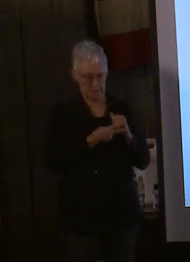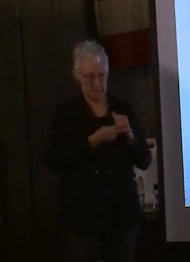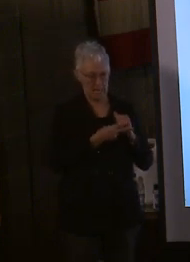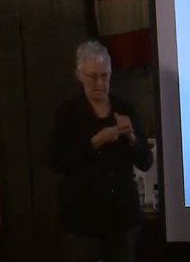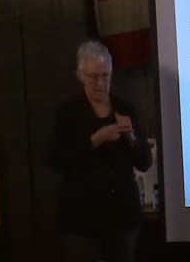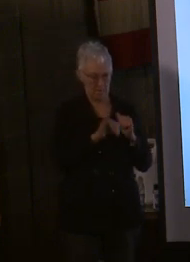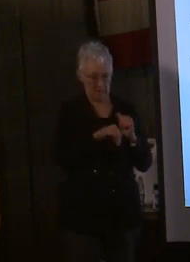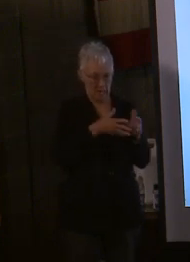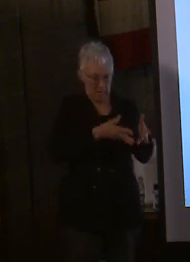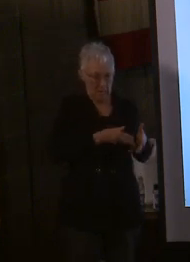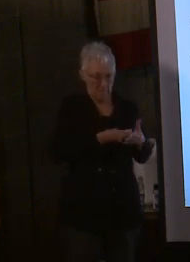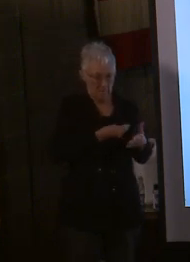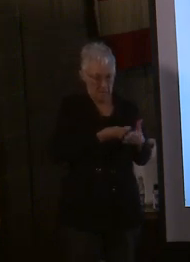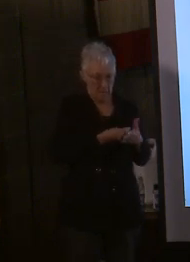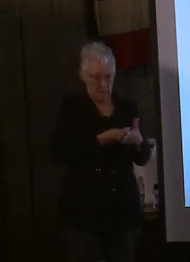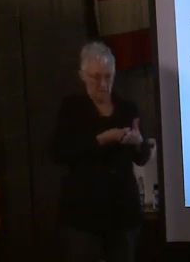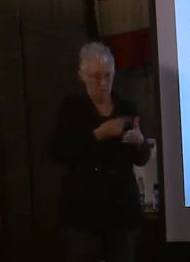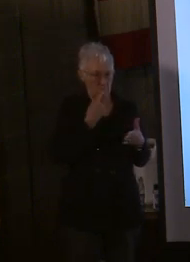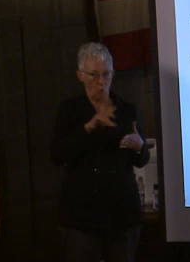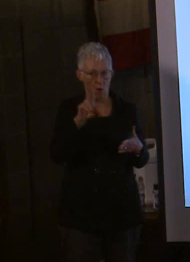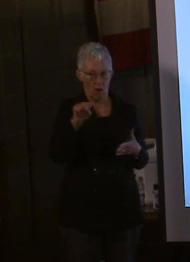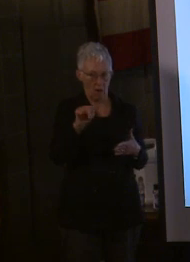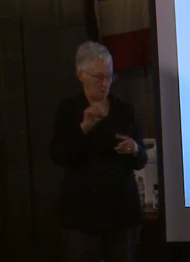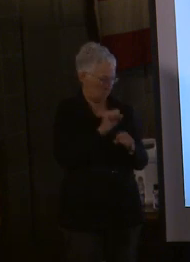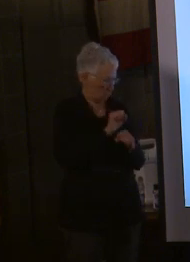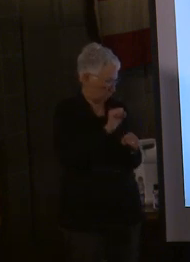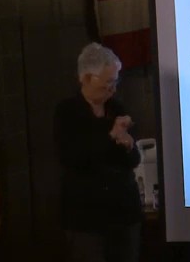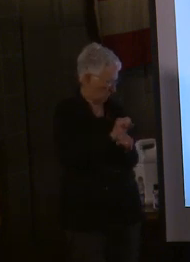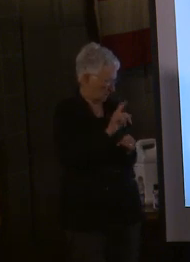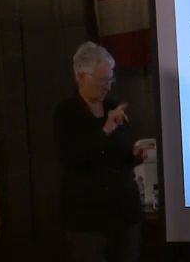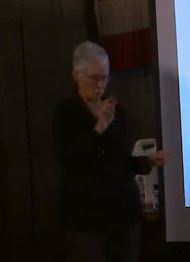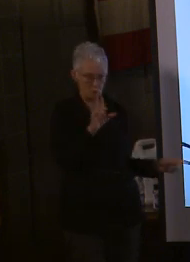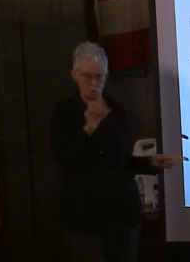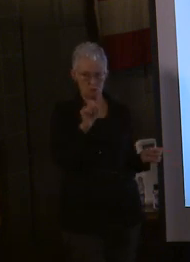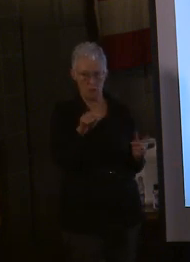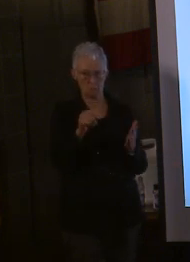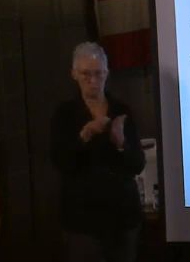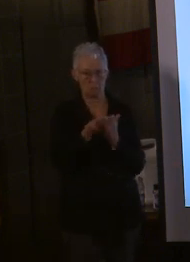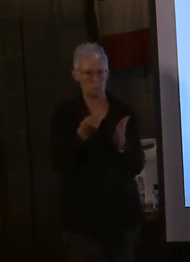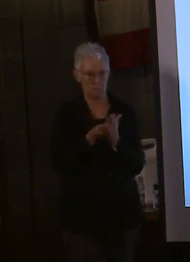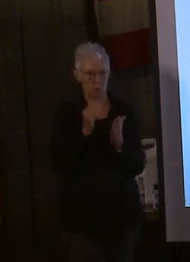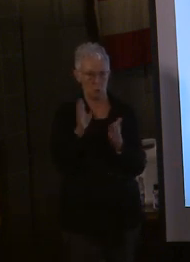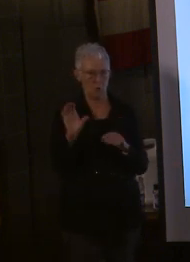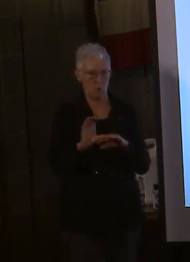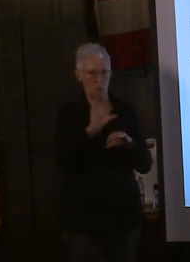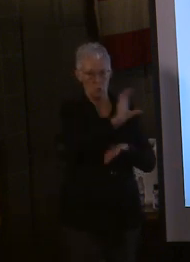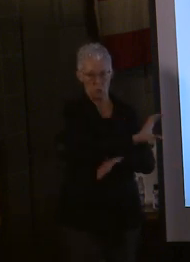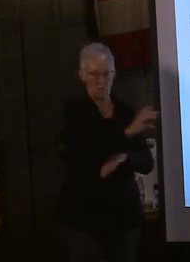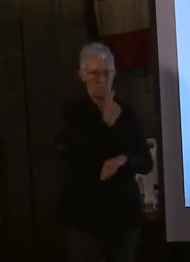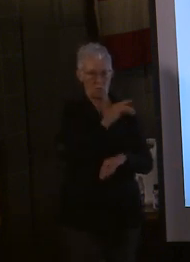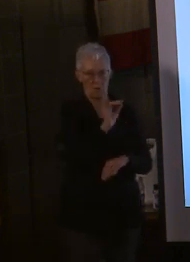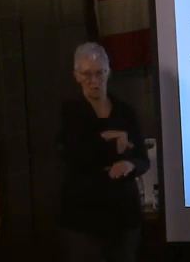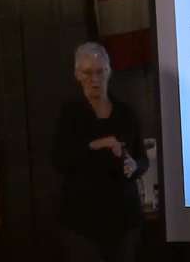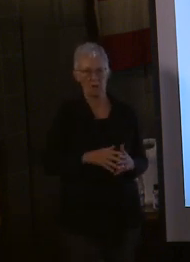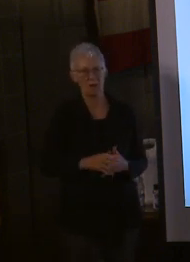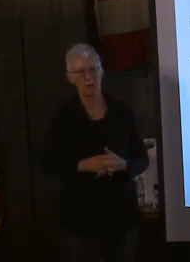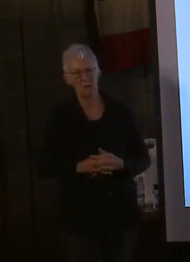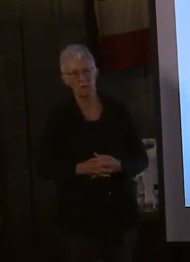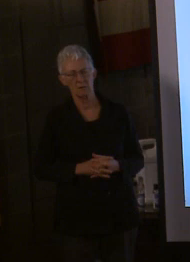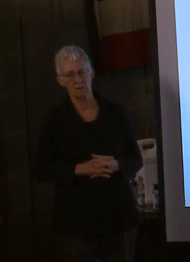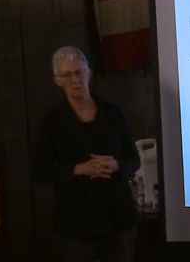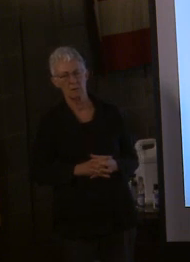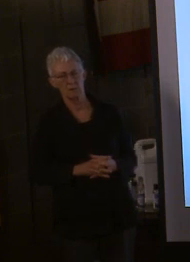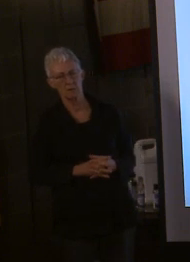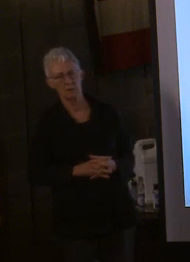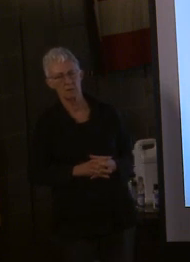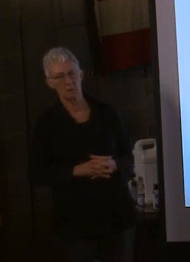of the additional money for that unemployment insurance trust fund. So that will have the ability to put it in there. Andrew, Can you go back to